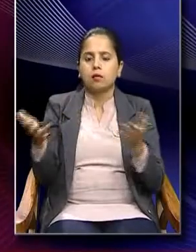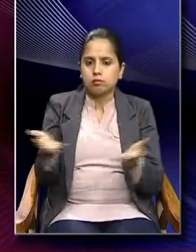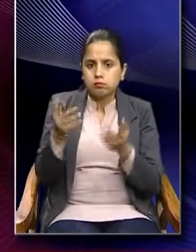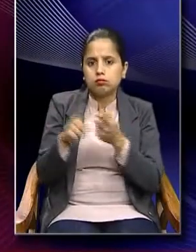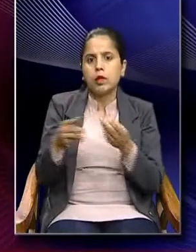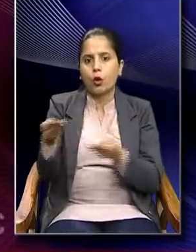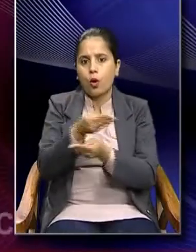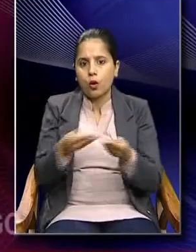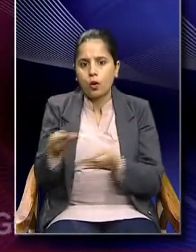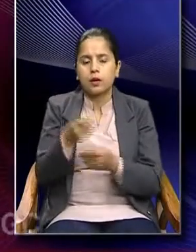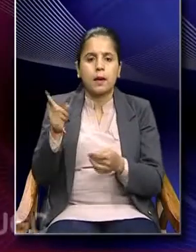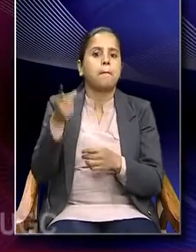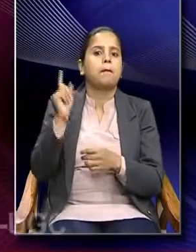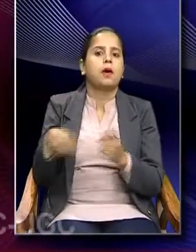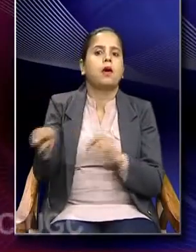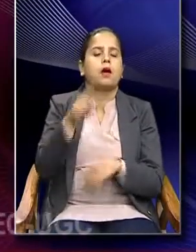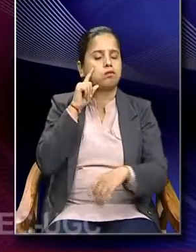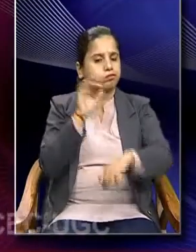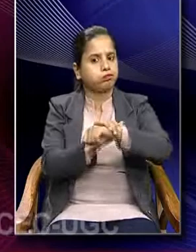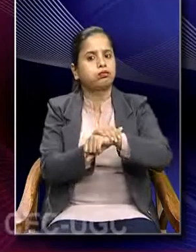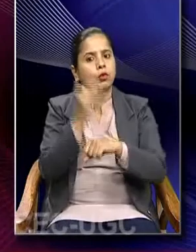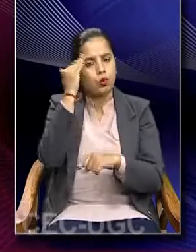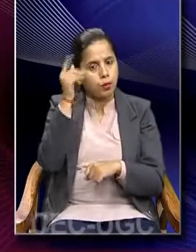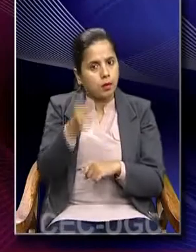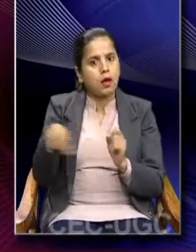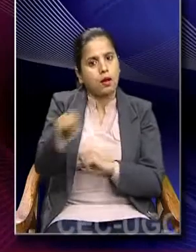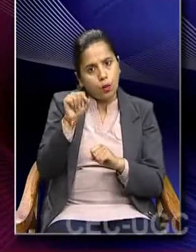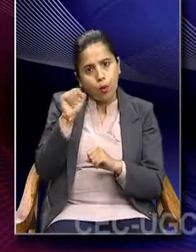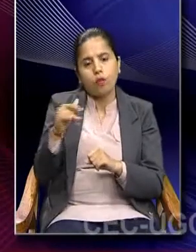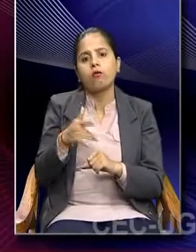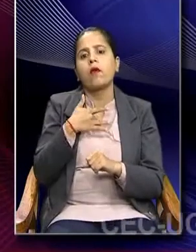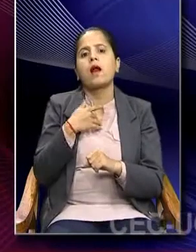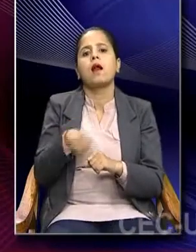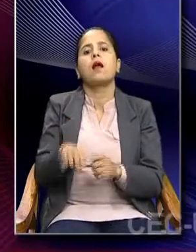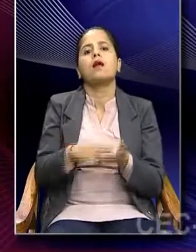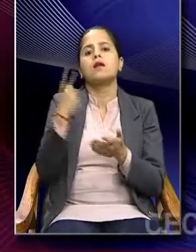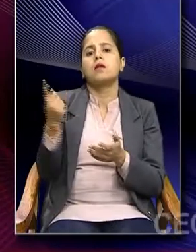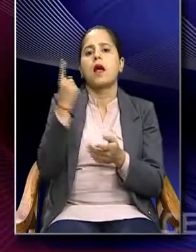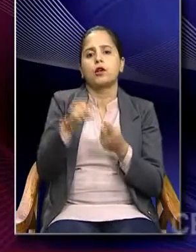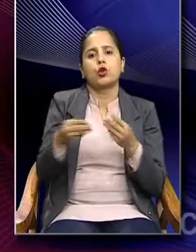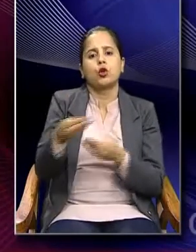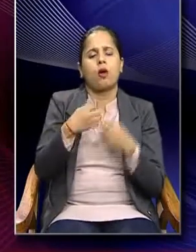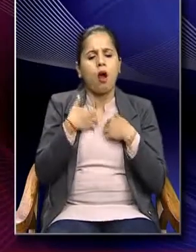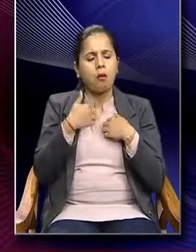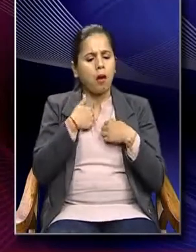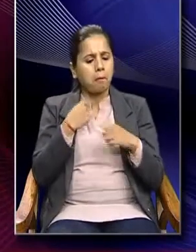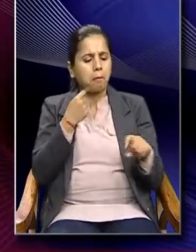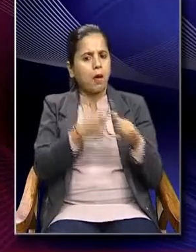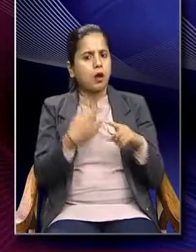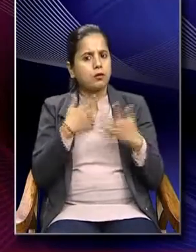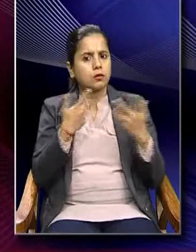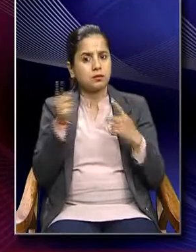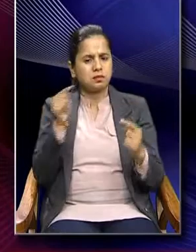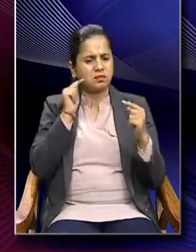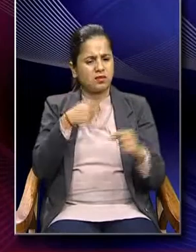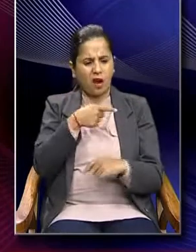economies, they should identify their own national economic interest. When they argue